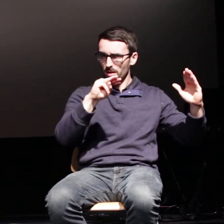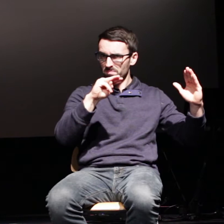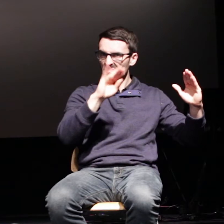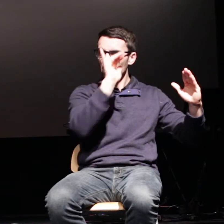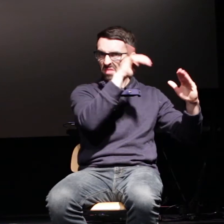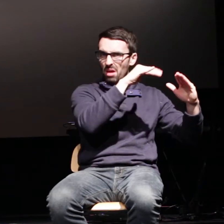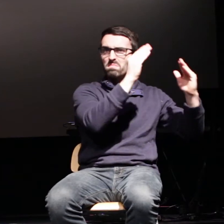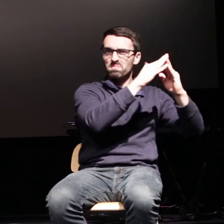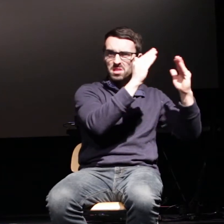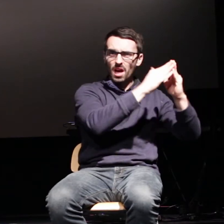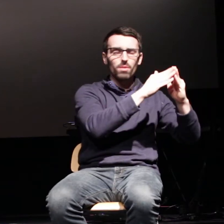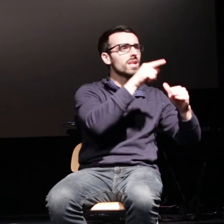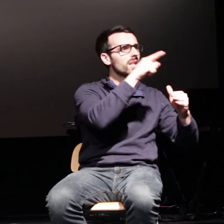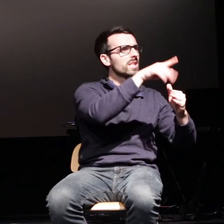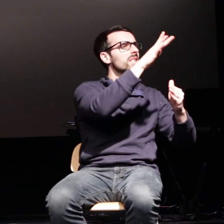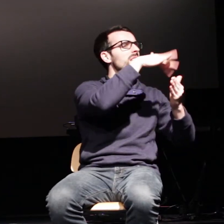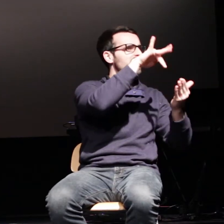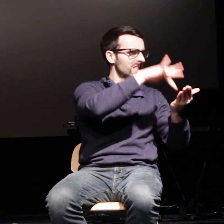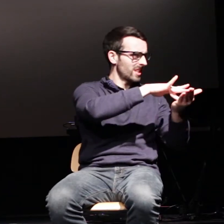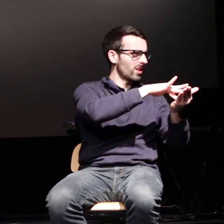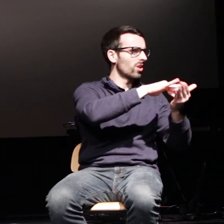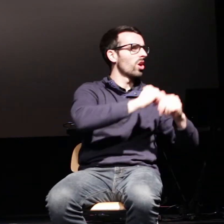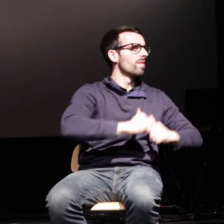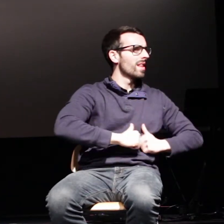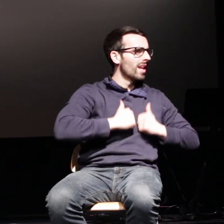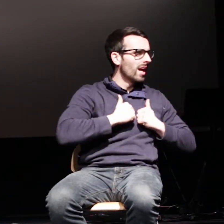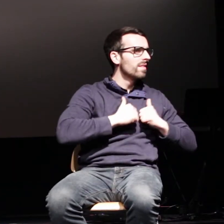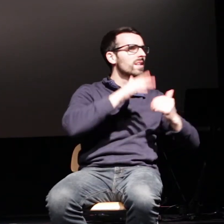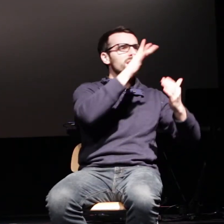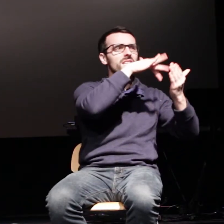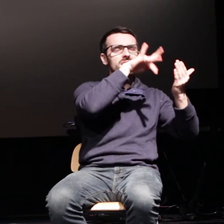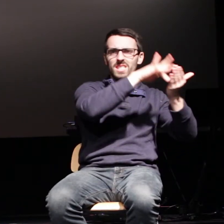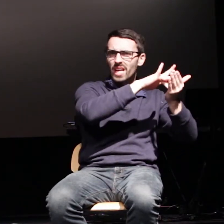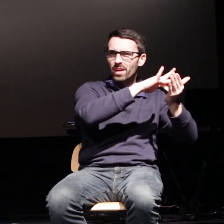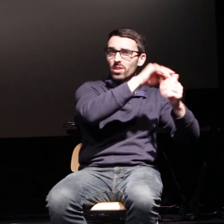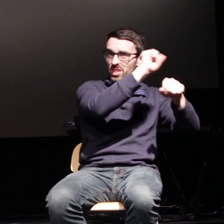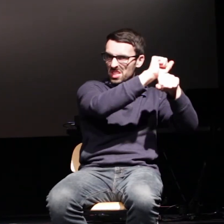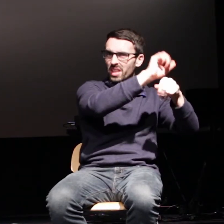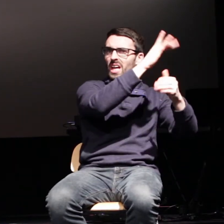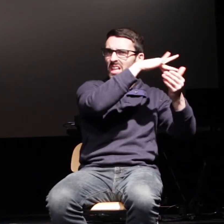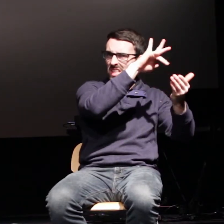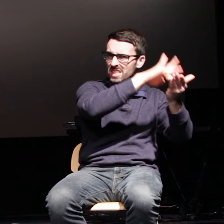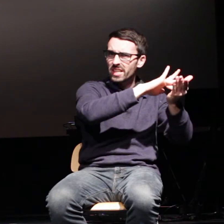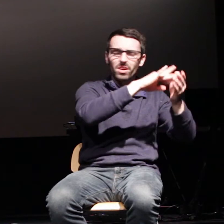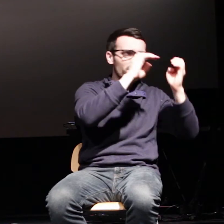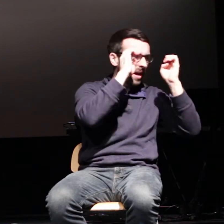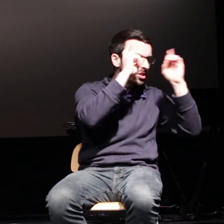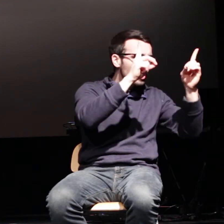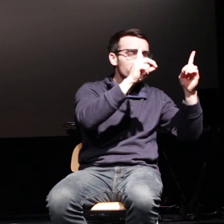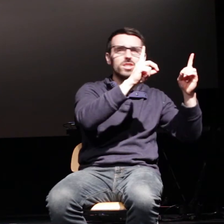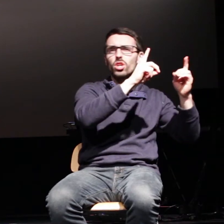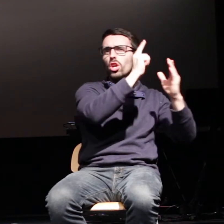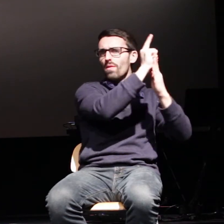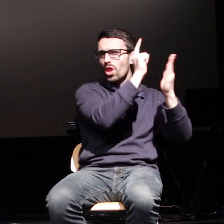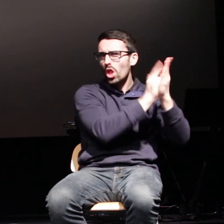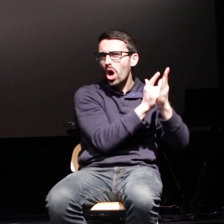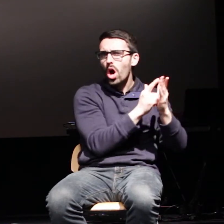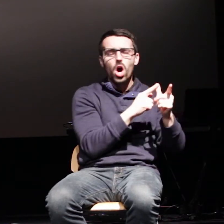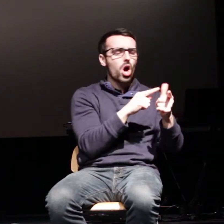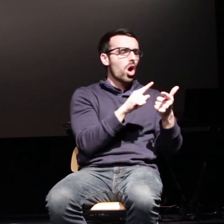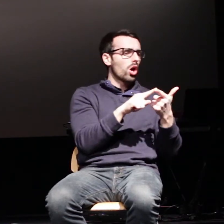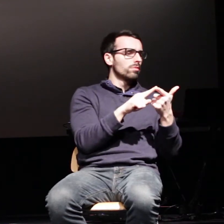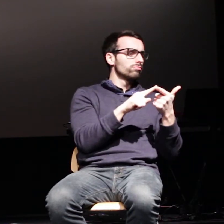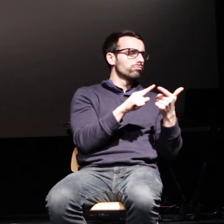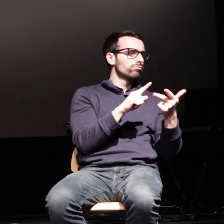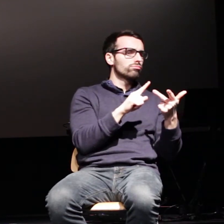happened, but it was also the center of all education. It's where your kids would have been sent to go to school. It was also the